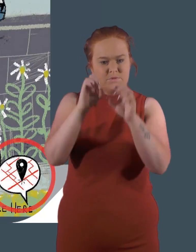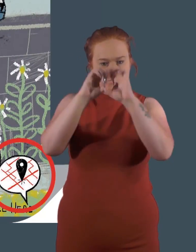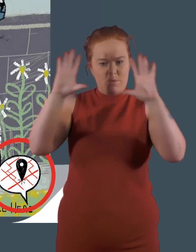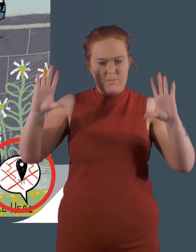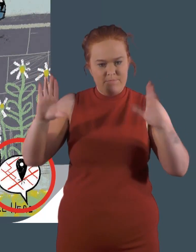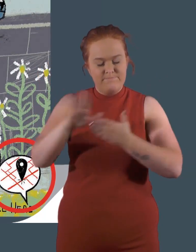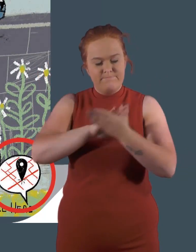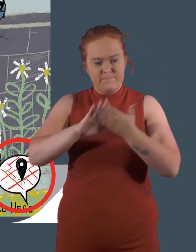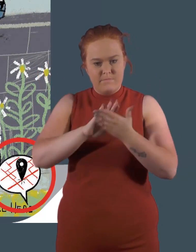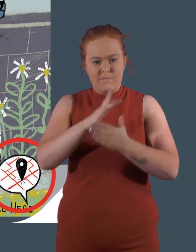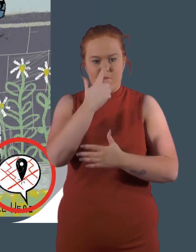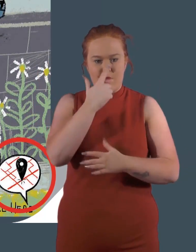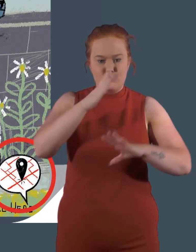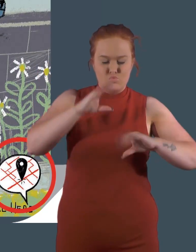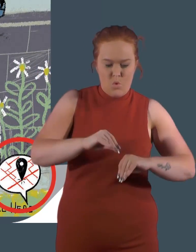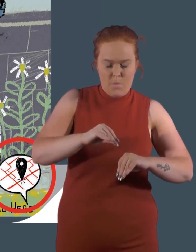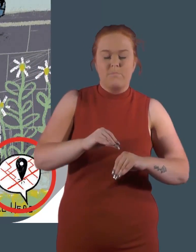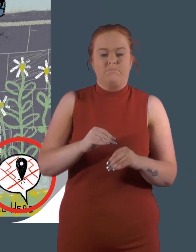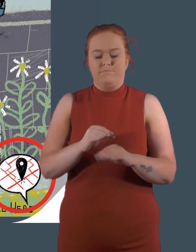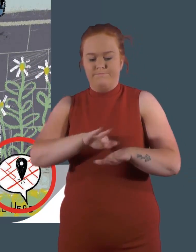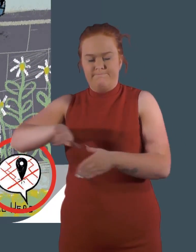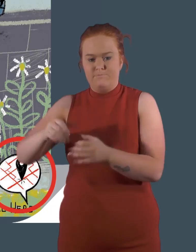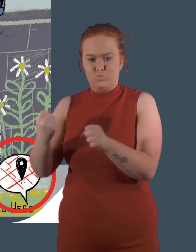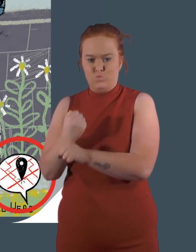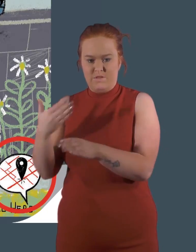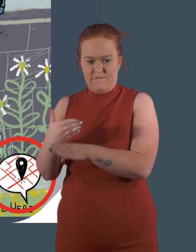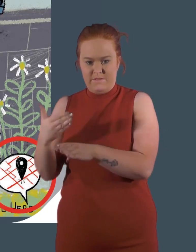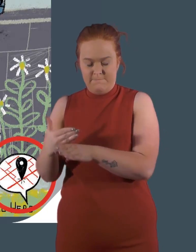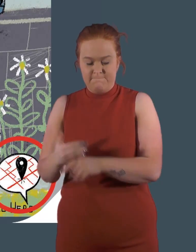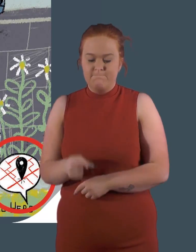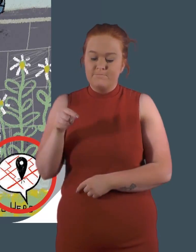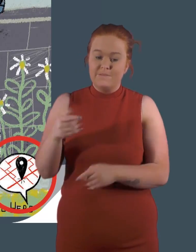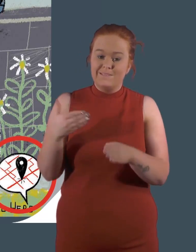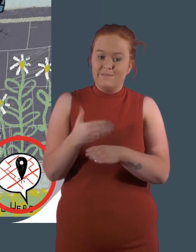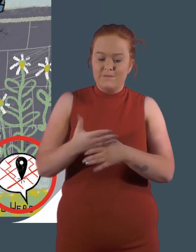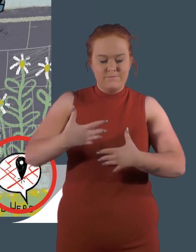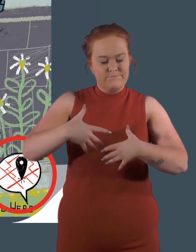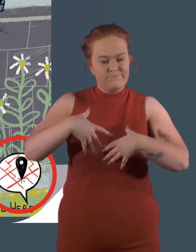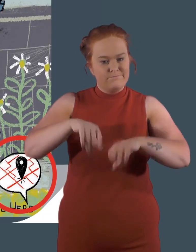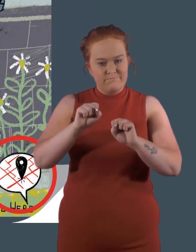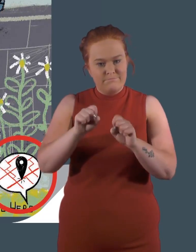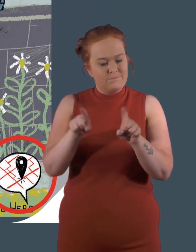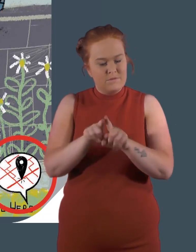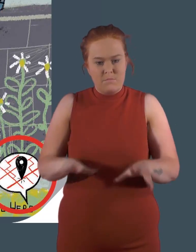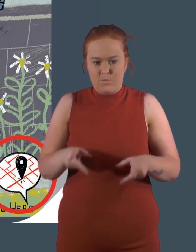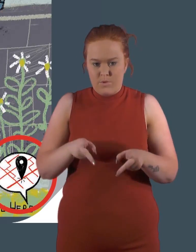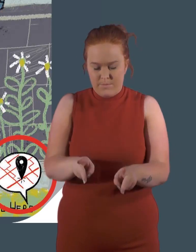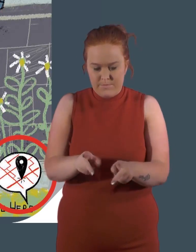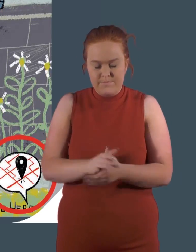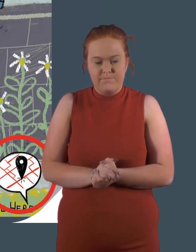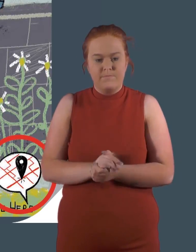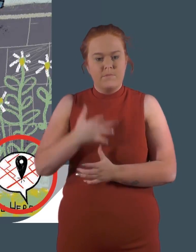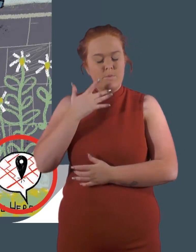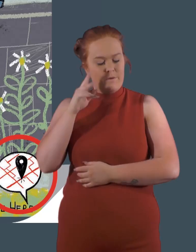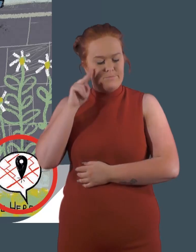that means at this point we can stop and do one of the activities. And the activities always take the same form. When you get to